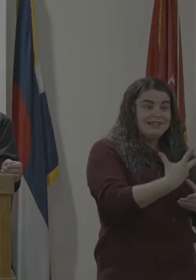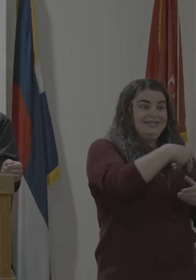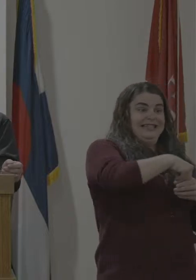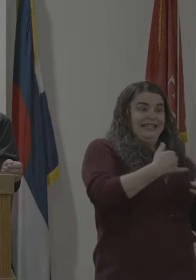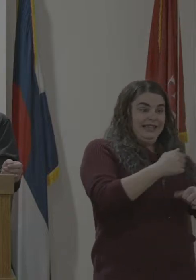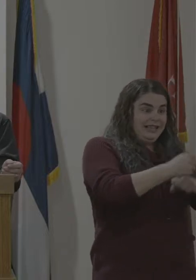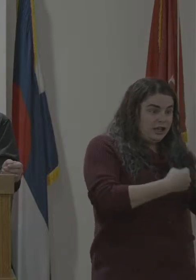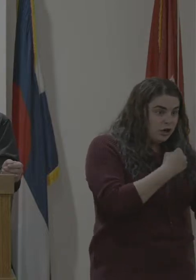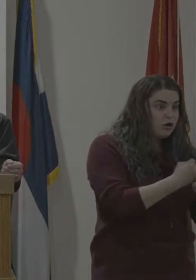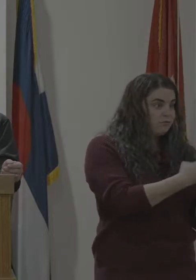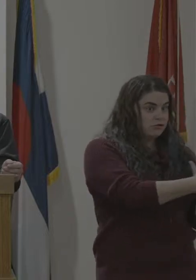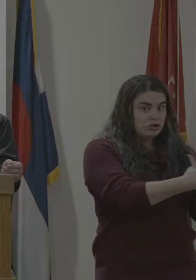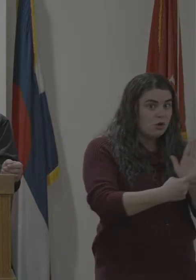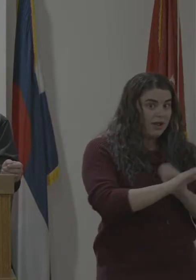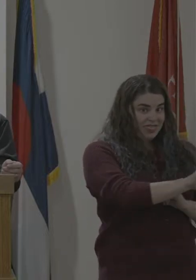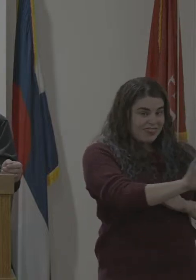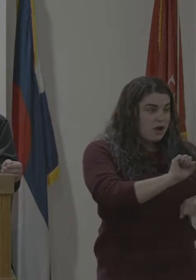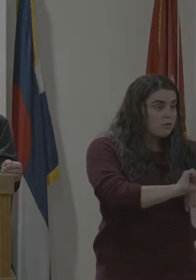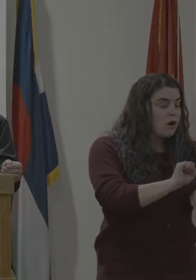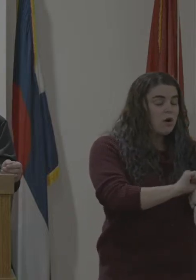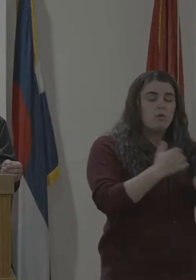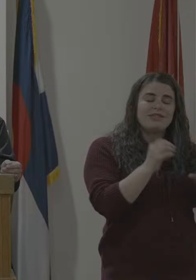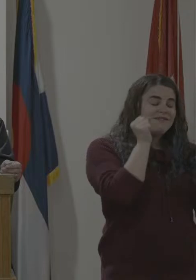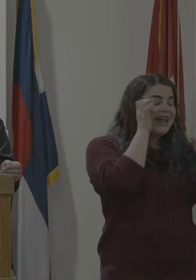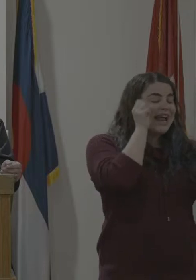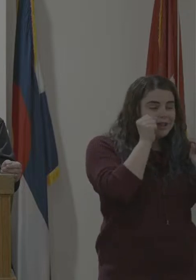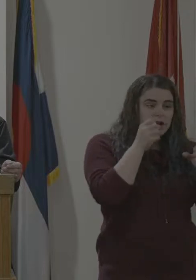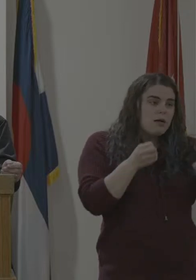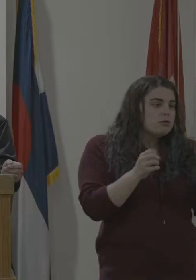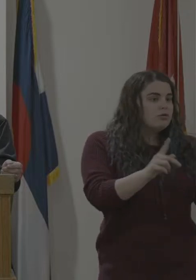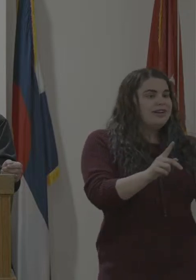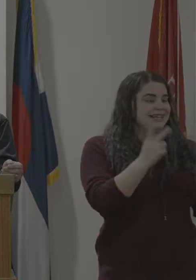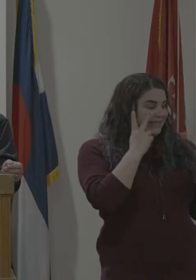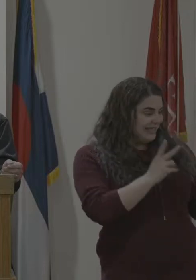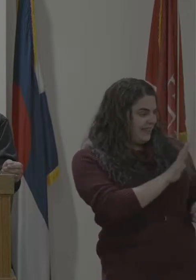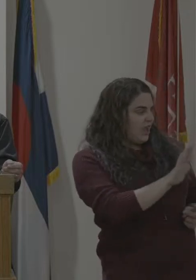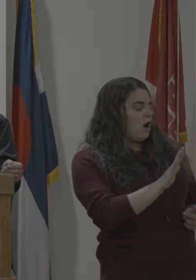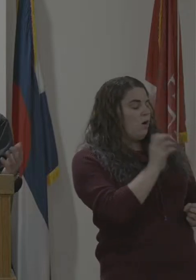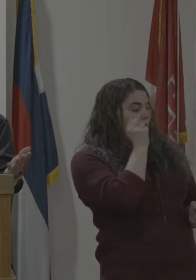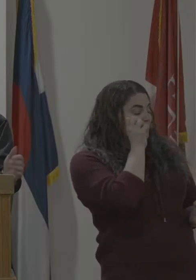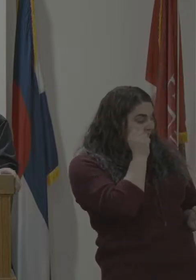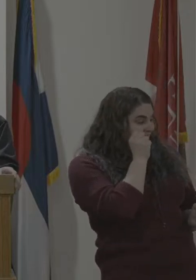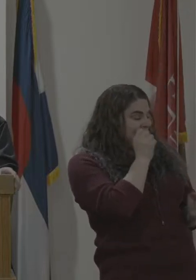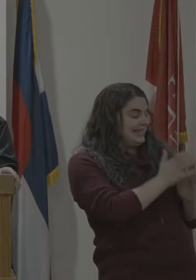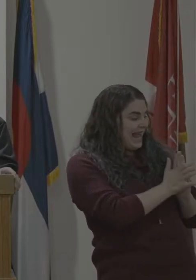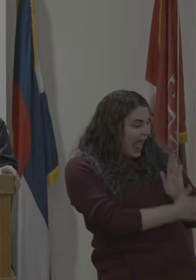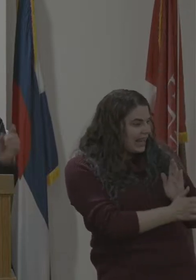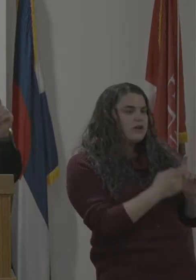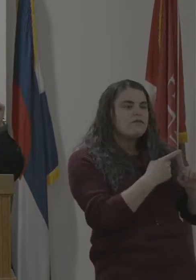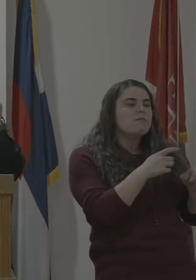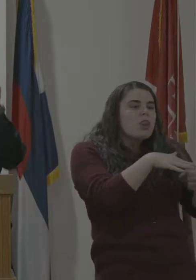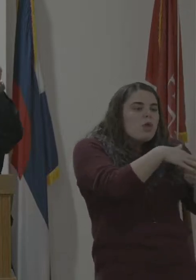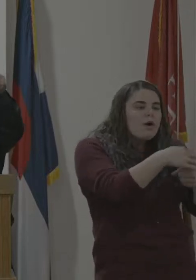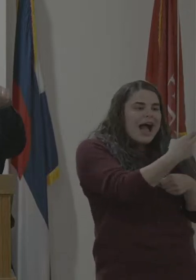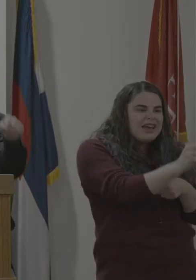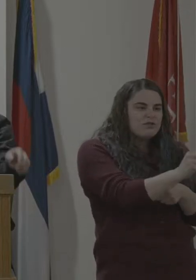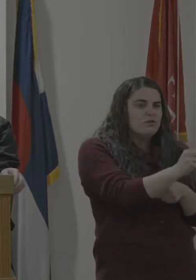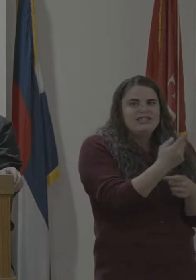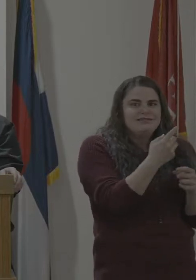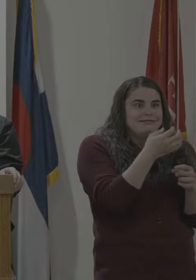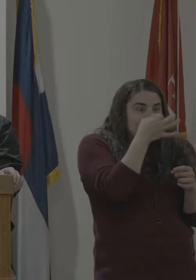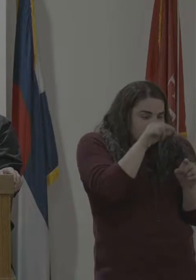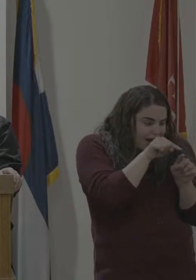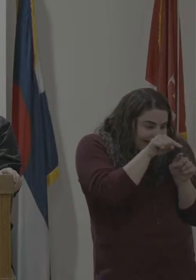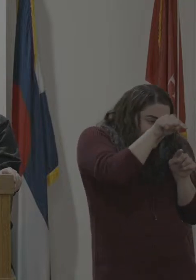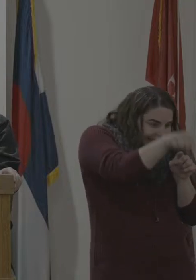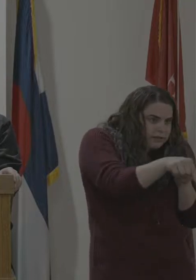able to display the work. It's a fantastic opportunity to see their amazing talent from our local high school, which is just like a 1/10 of a mile away from